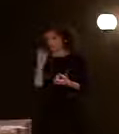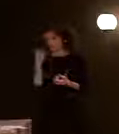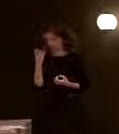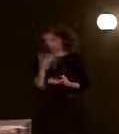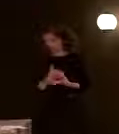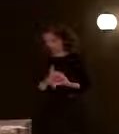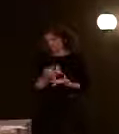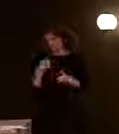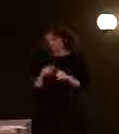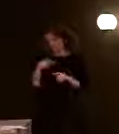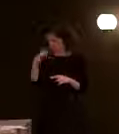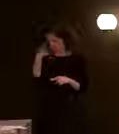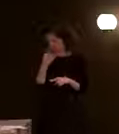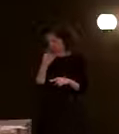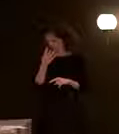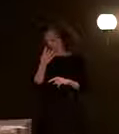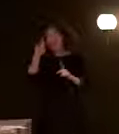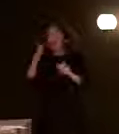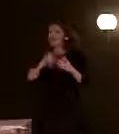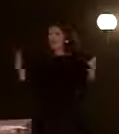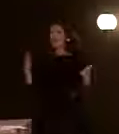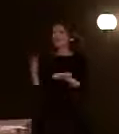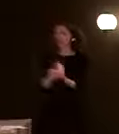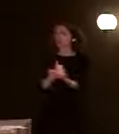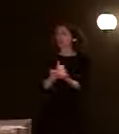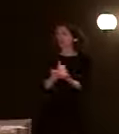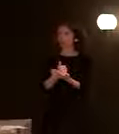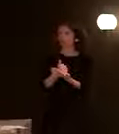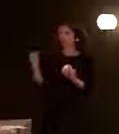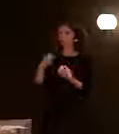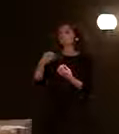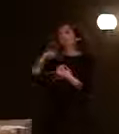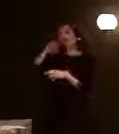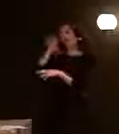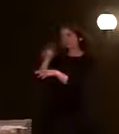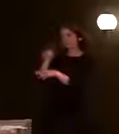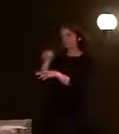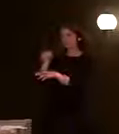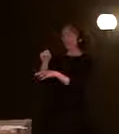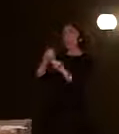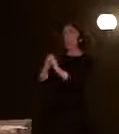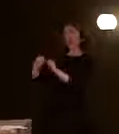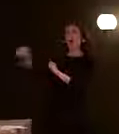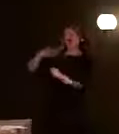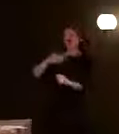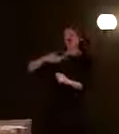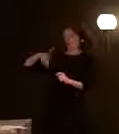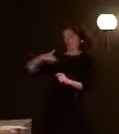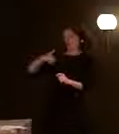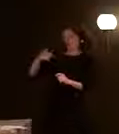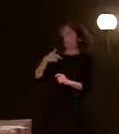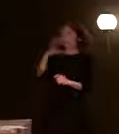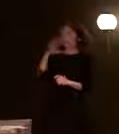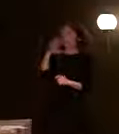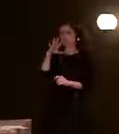I've seen a change in my students because those 15 minutes, at first, they might not read, they